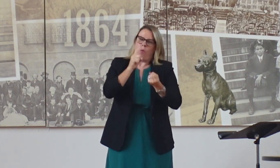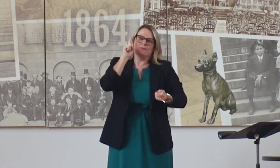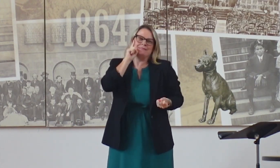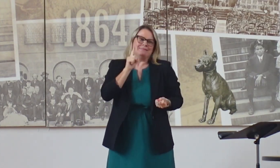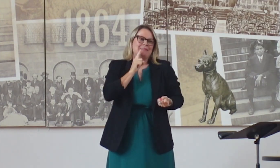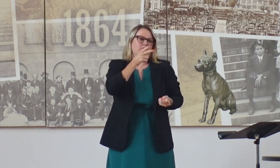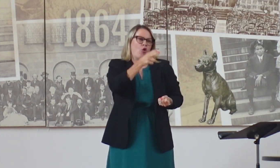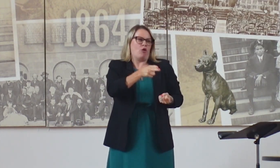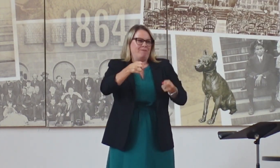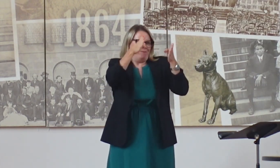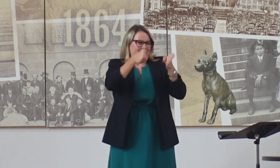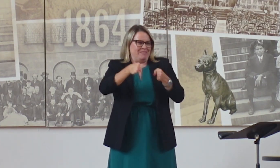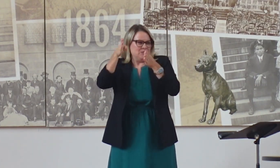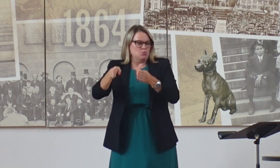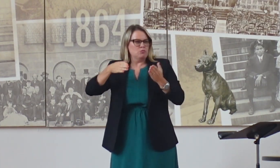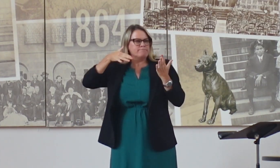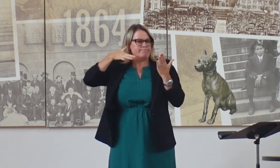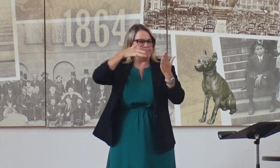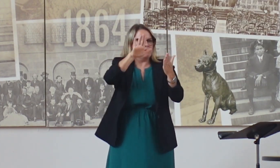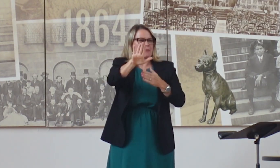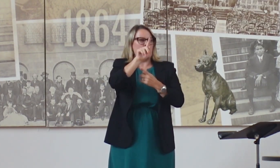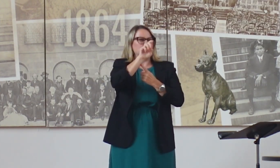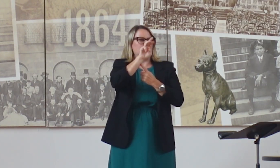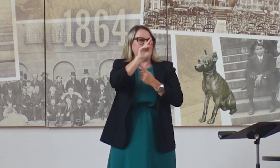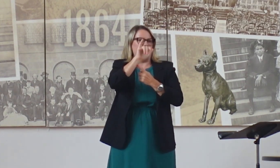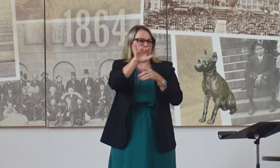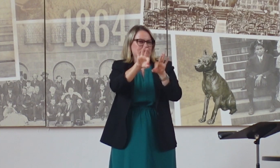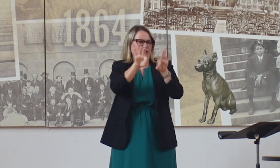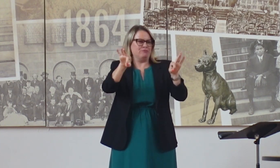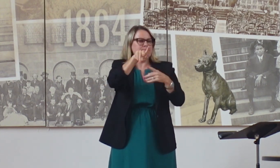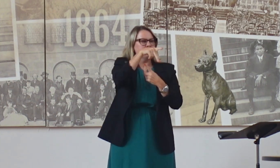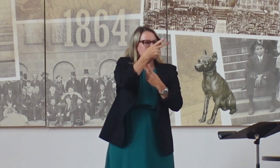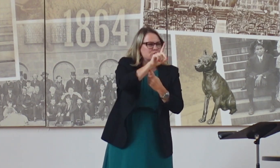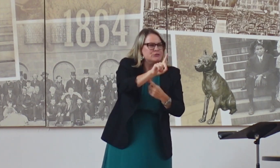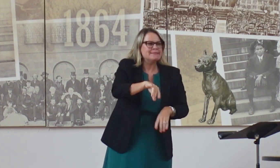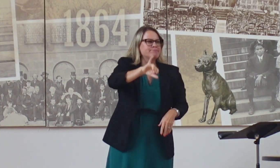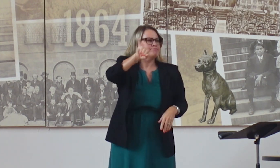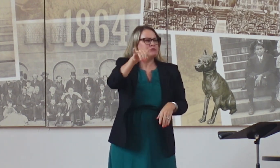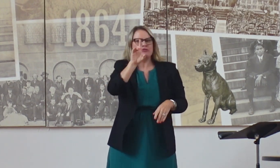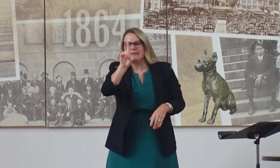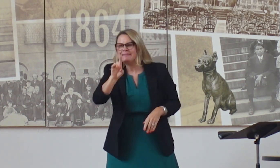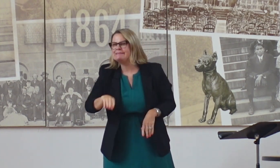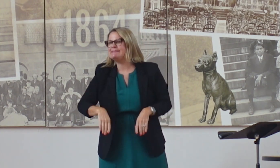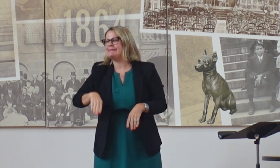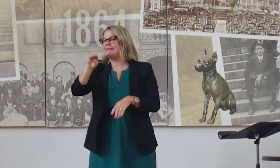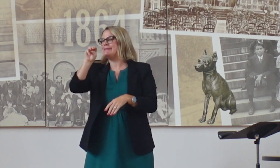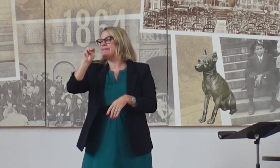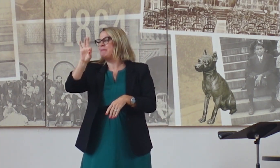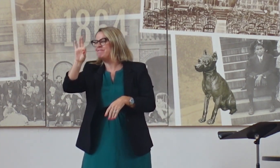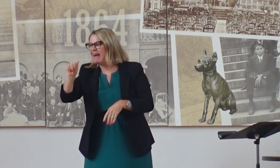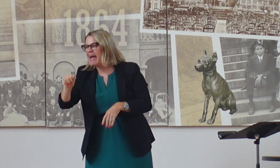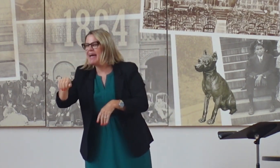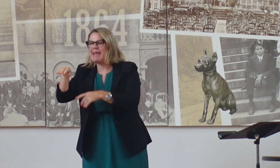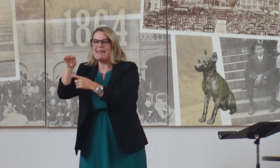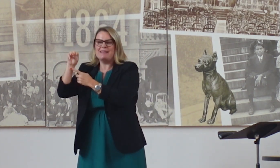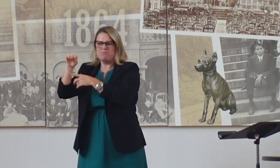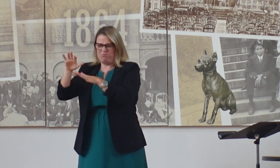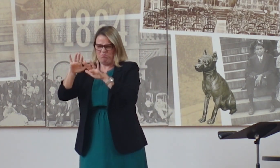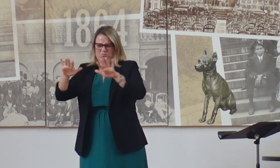And that's to fund deaf and hard of hearing individuals in their terminal degree studies, whether that be a PhD or JD or a master's